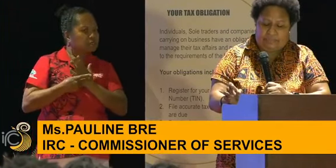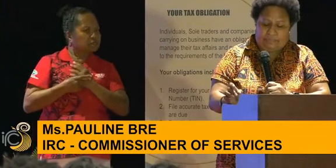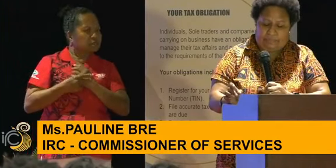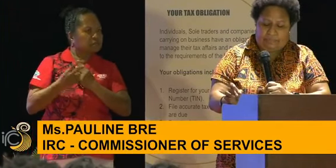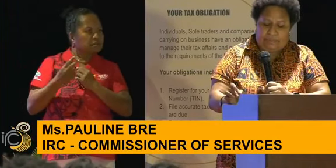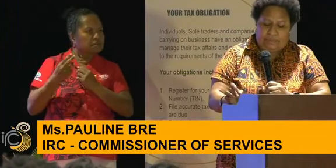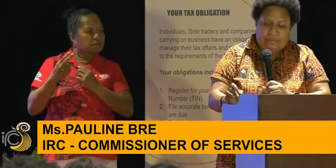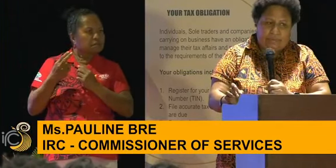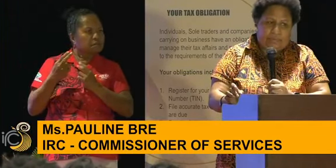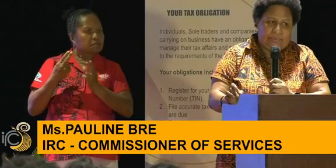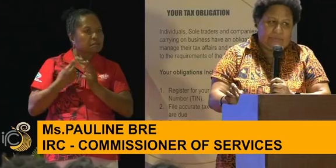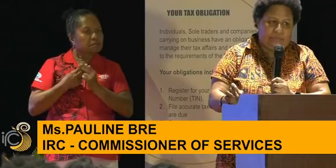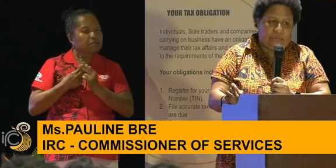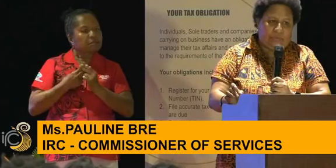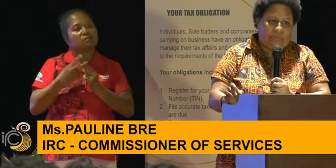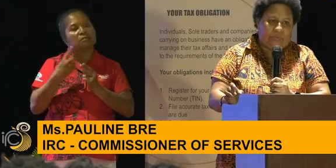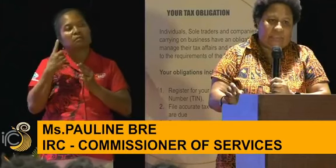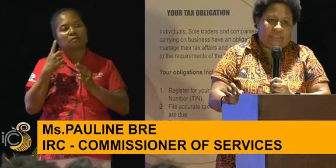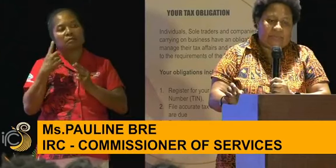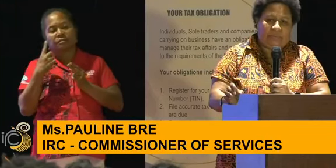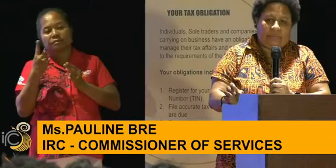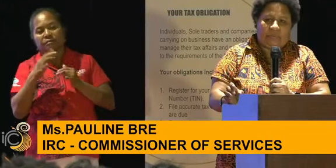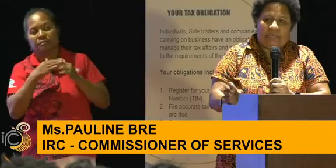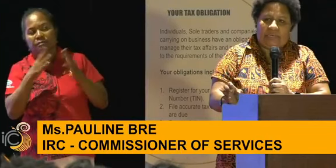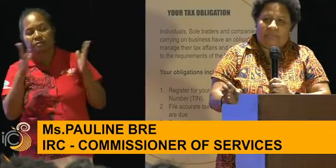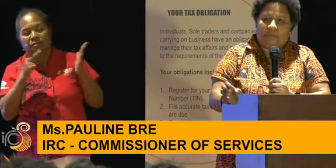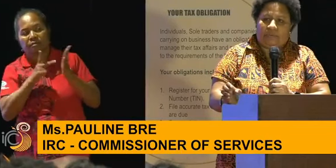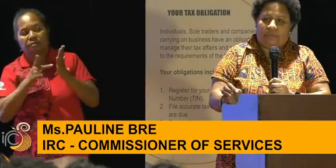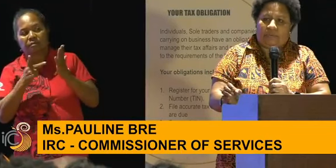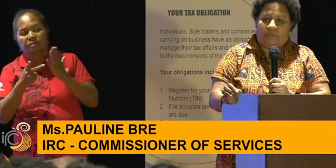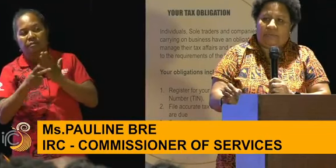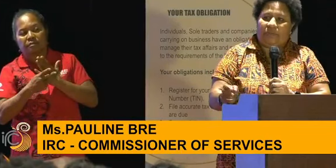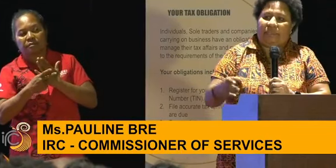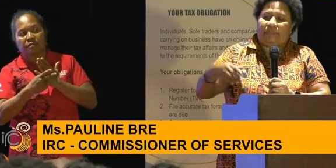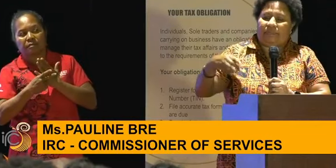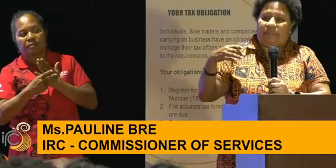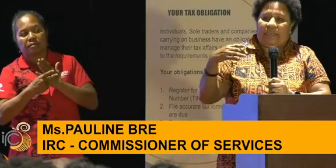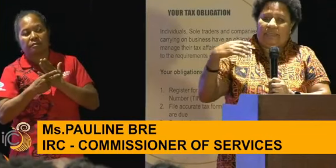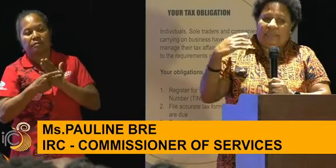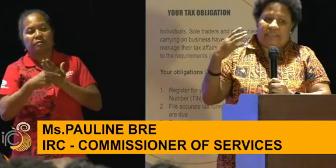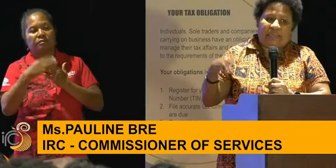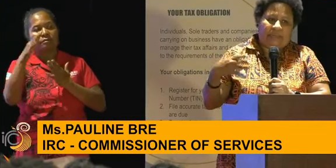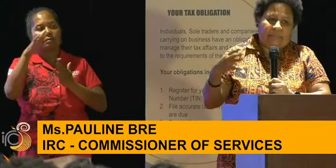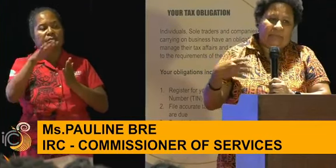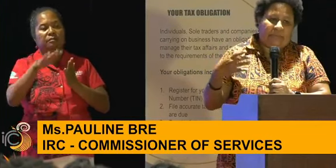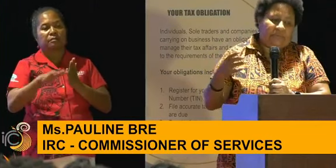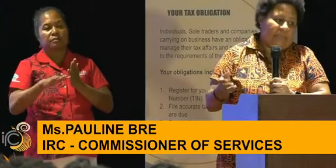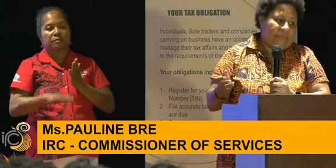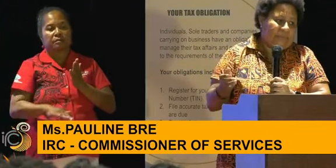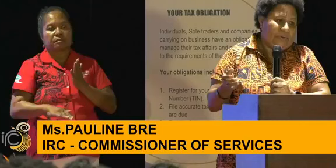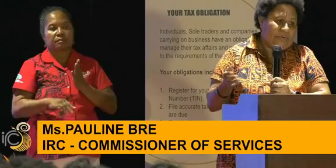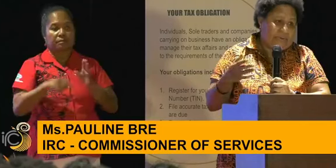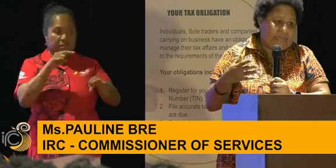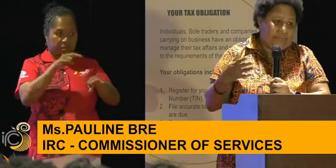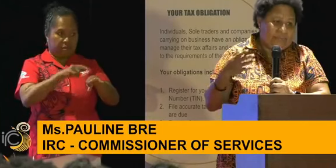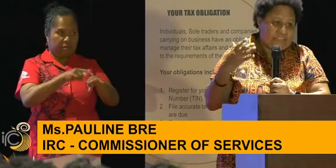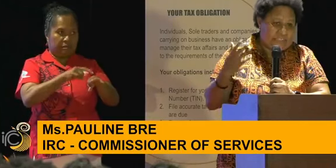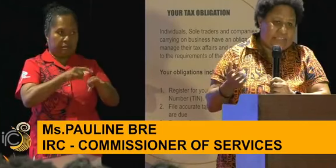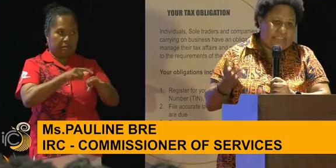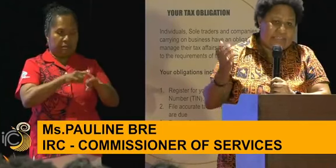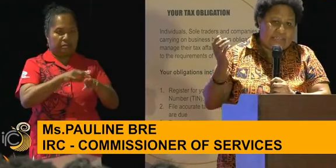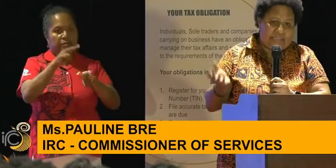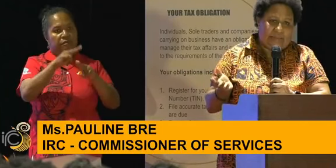projects, one pla or two pla projects, mitla work them, lo reduce him the amount of time by you